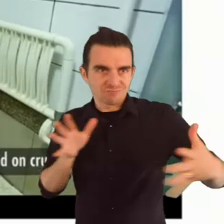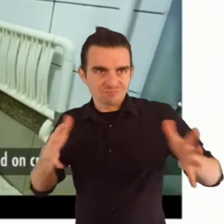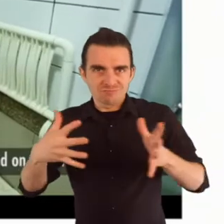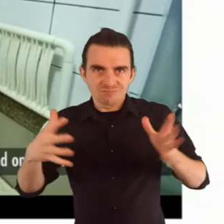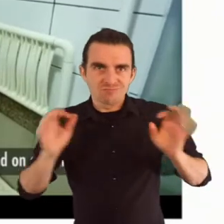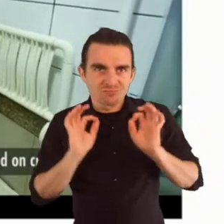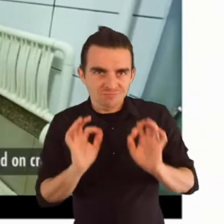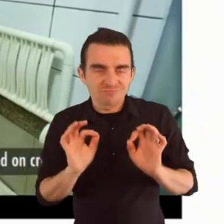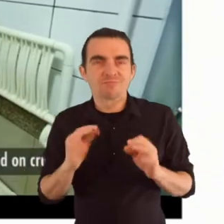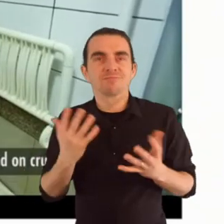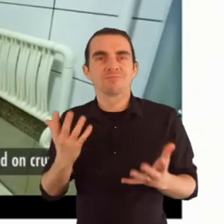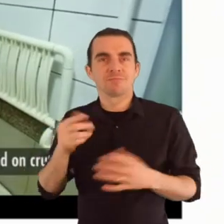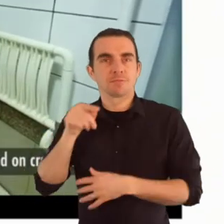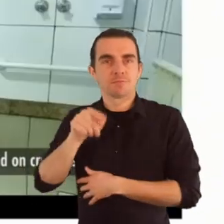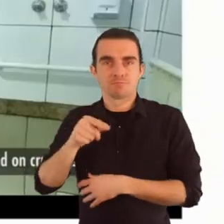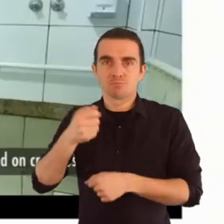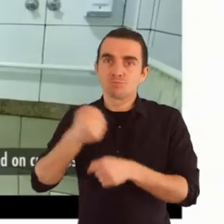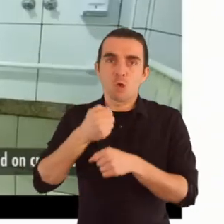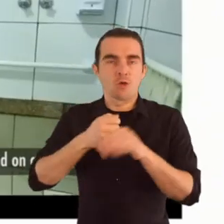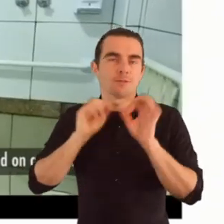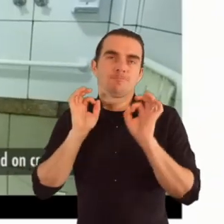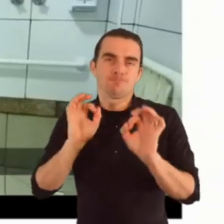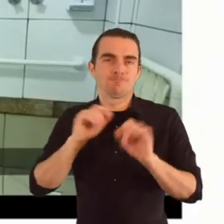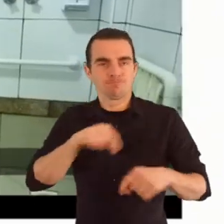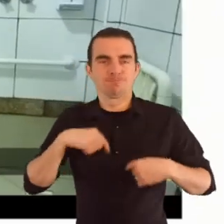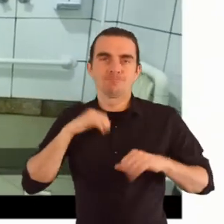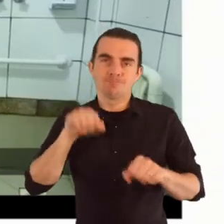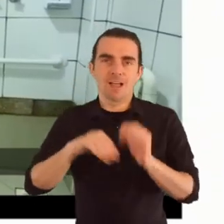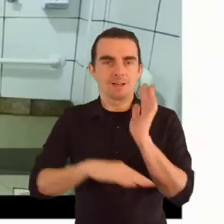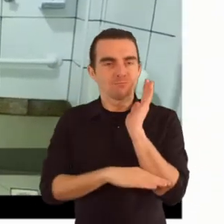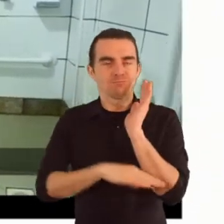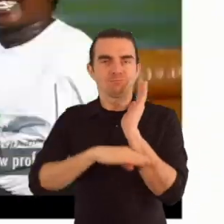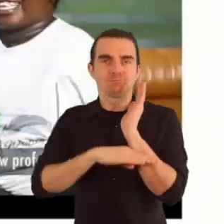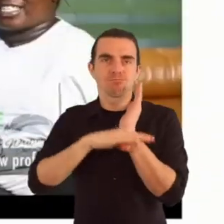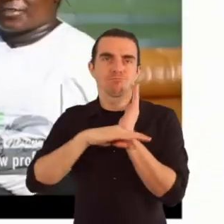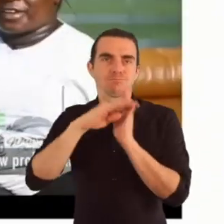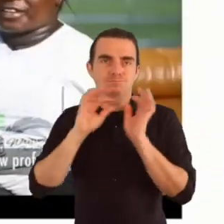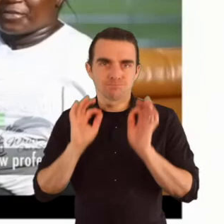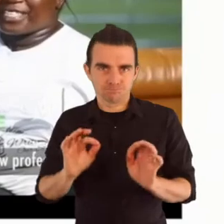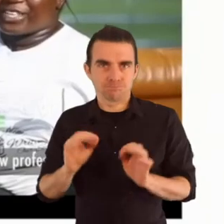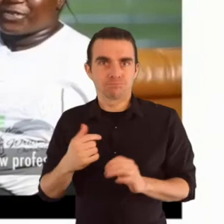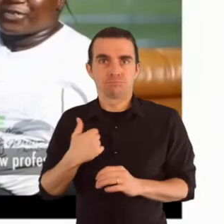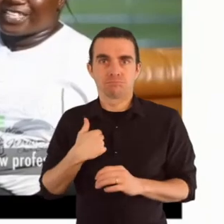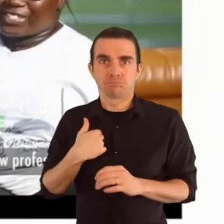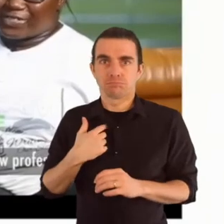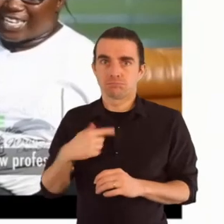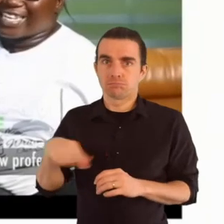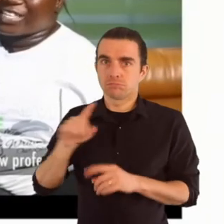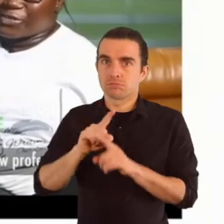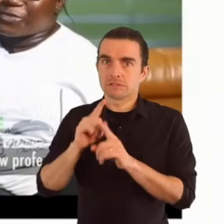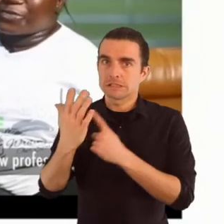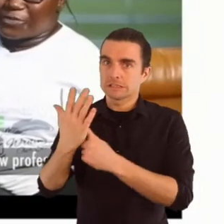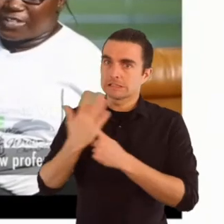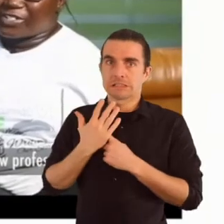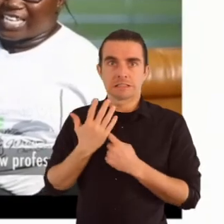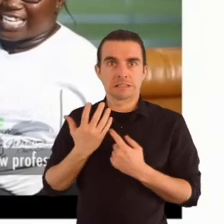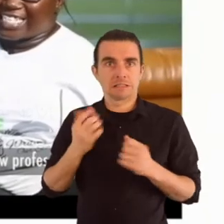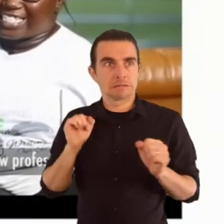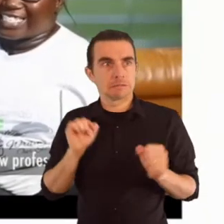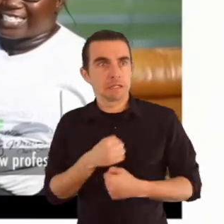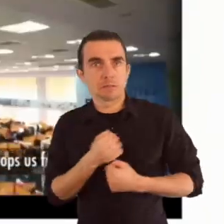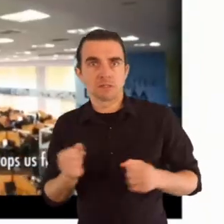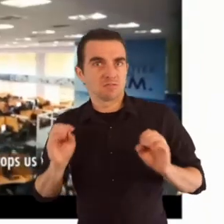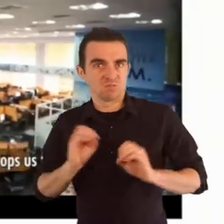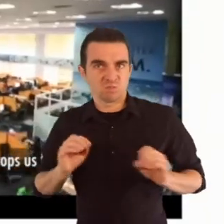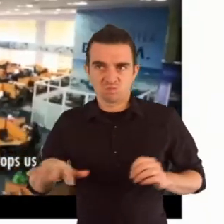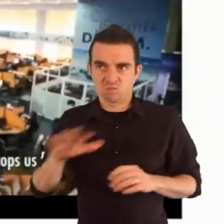wheelchairs, yeah, and on crutches. It's so spacious. Safaricom is a good place to work and grow professionally.